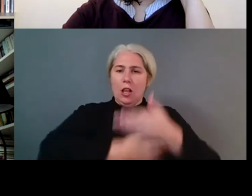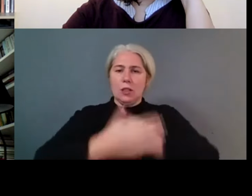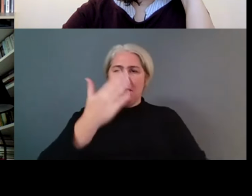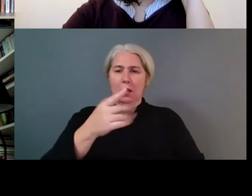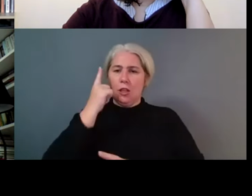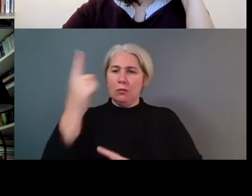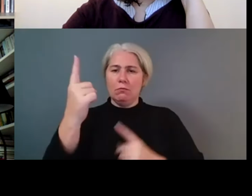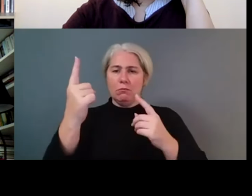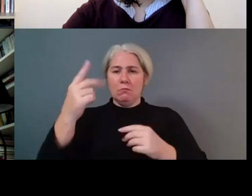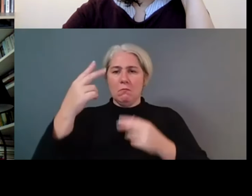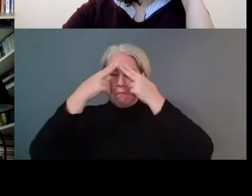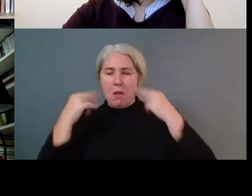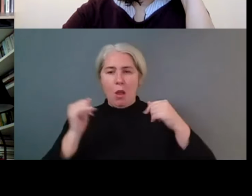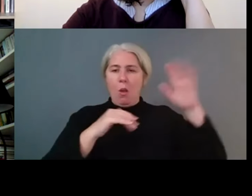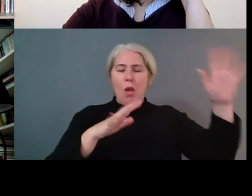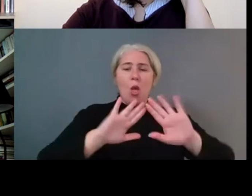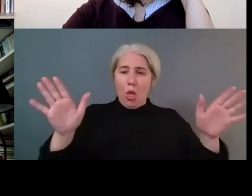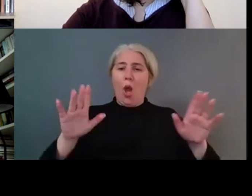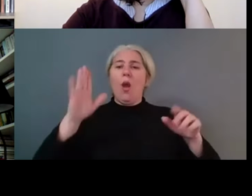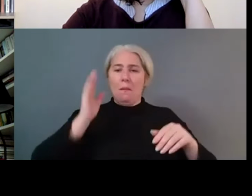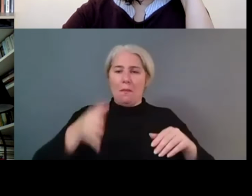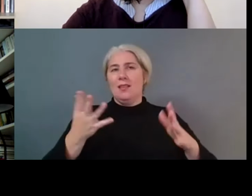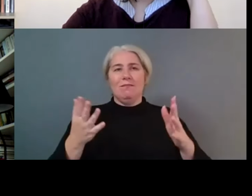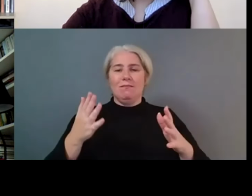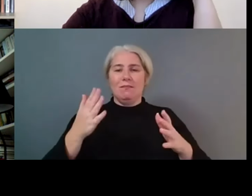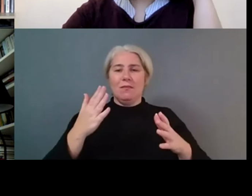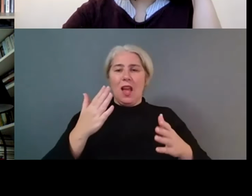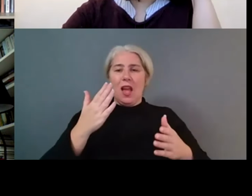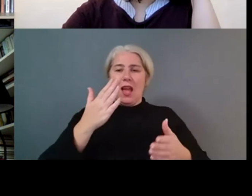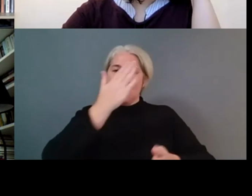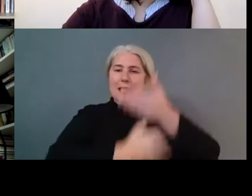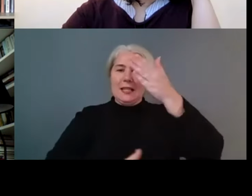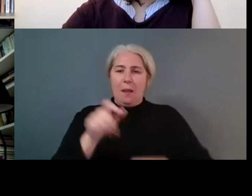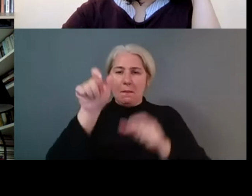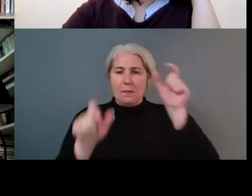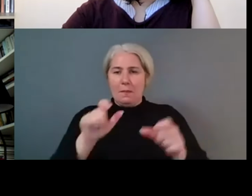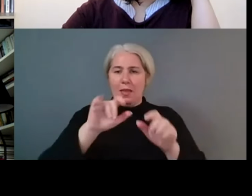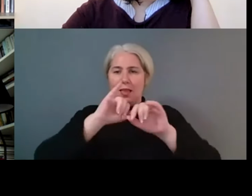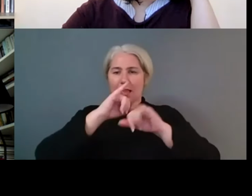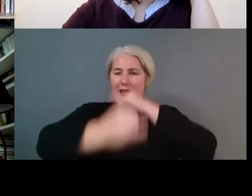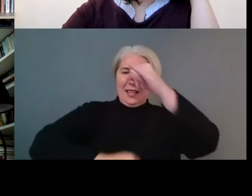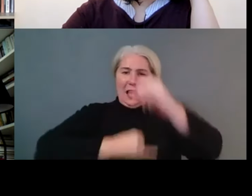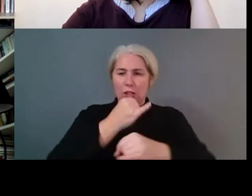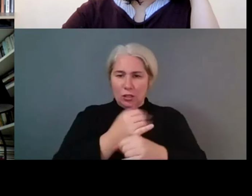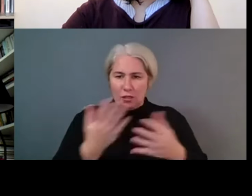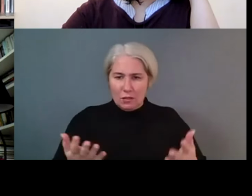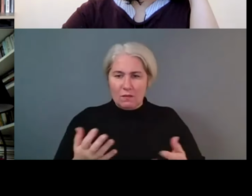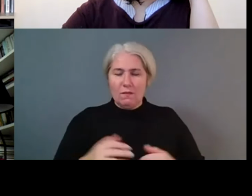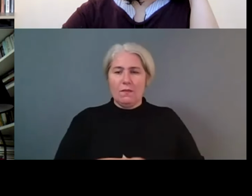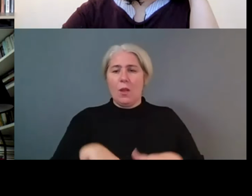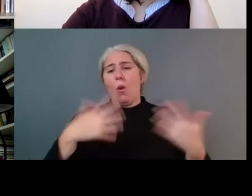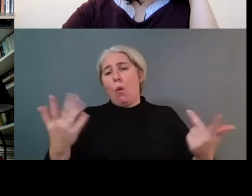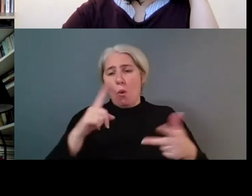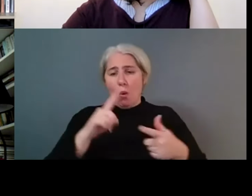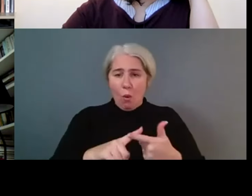like Disabled People International, or Inclusion in International Disability Alliance,